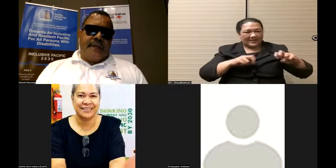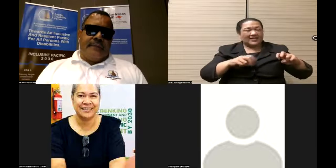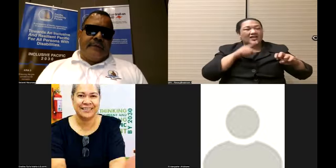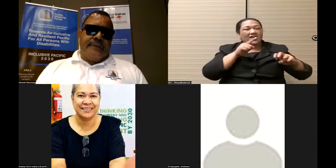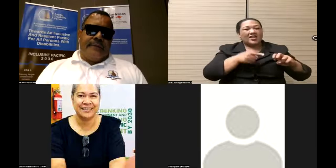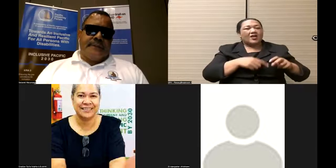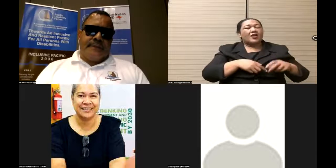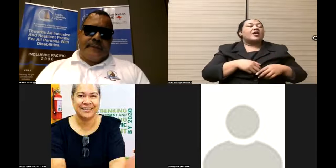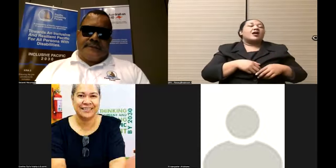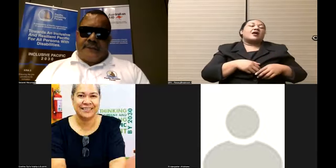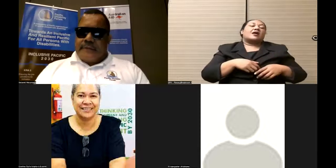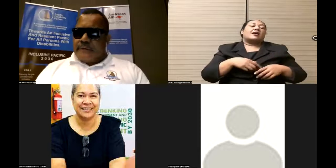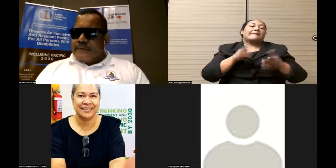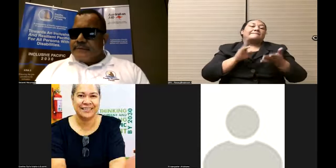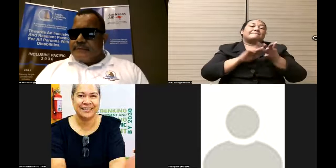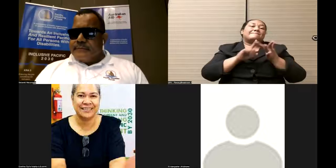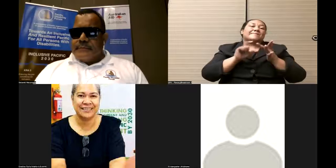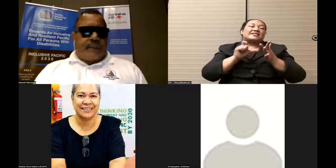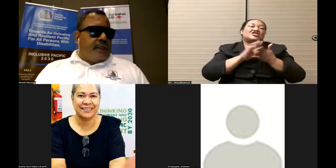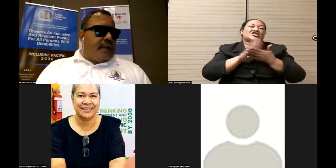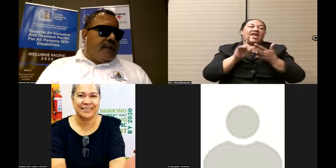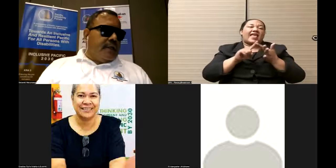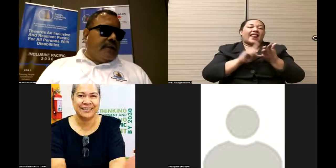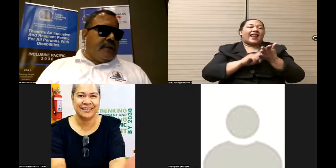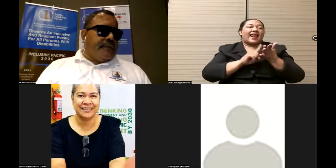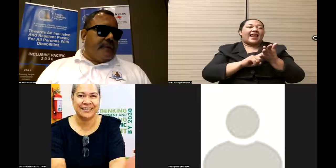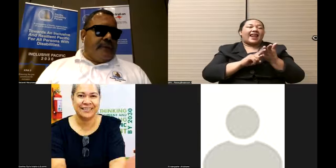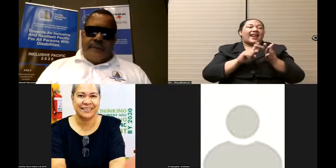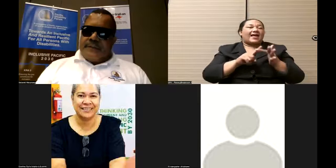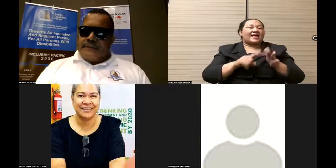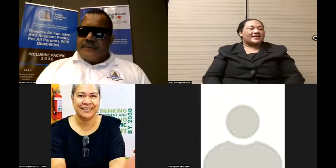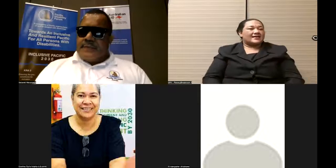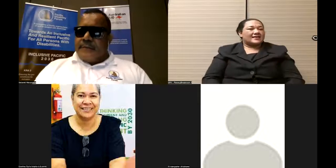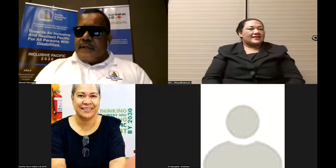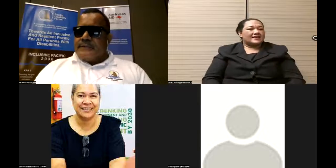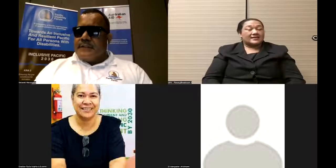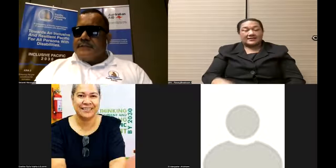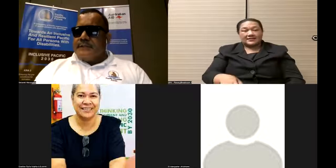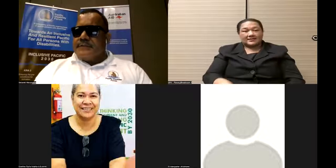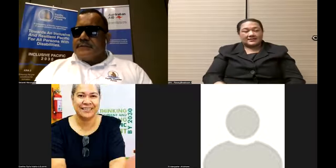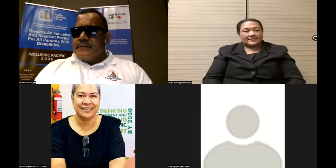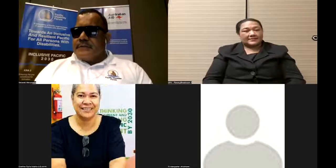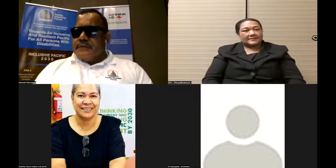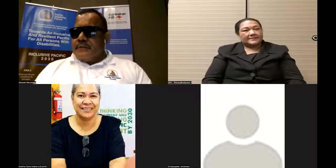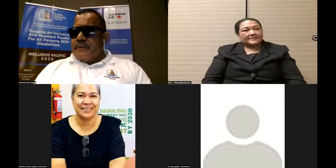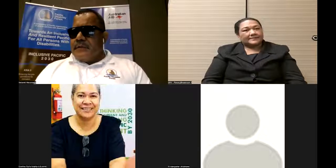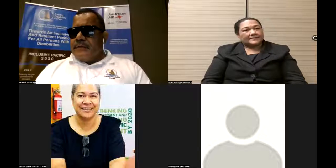Ms. Siale, please, if you can just send in your notes. And ladies and gentlemen,